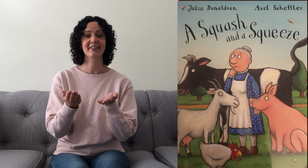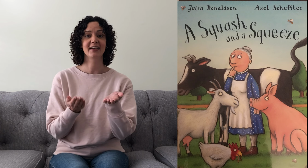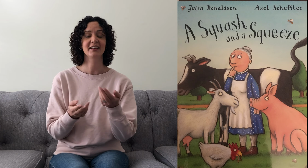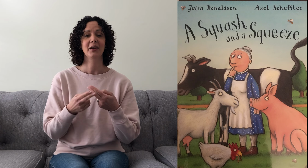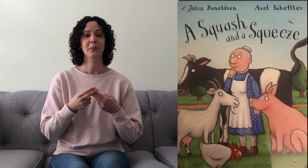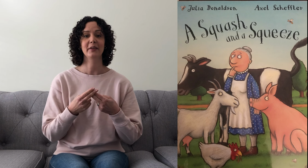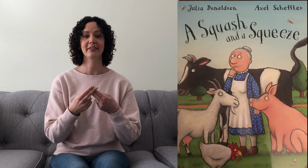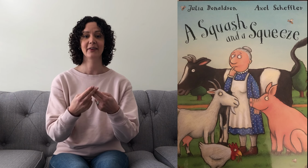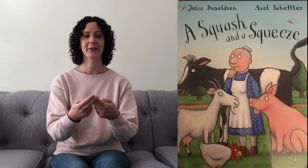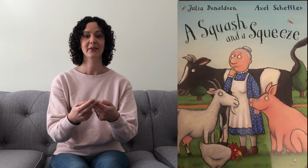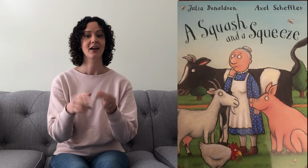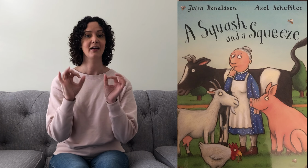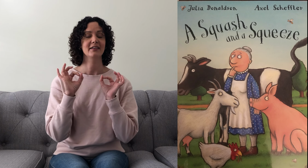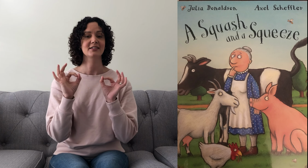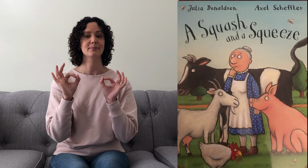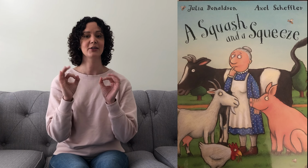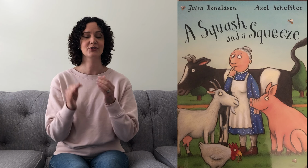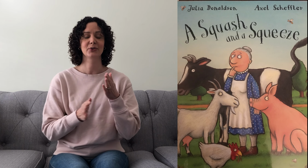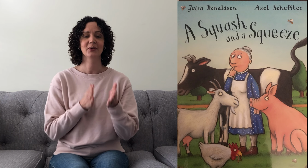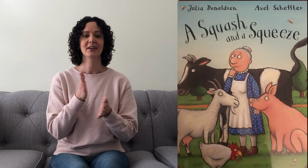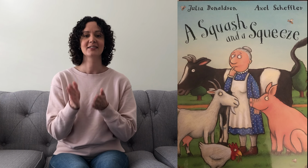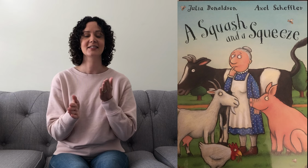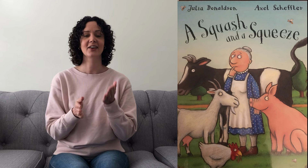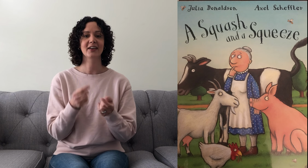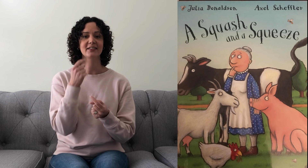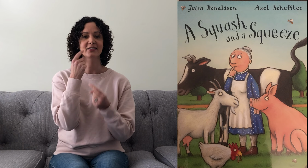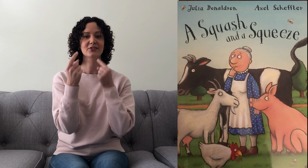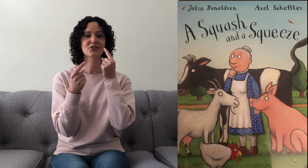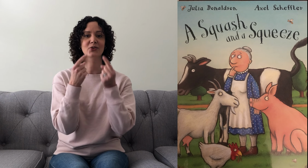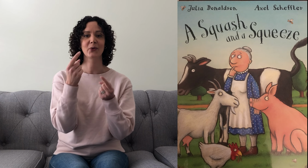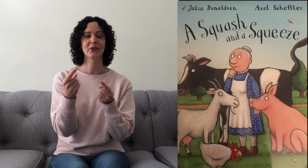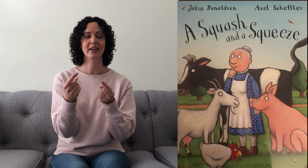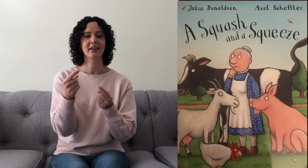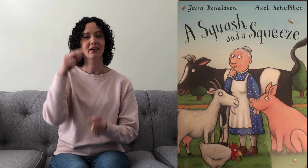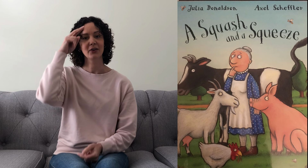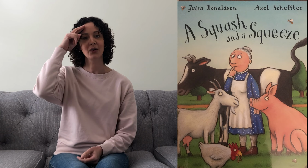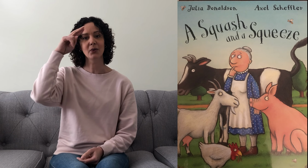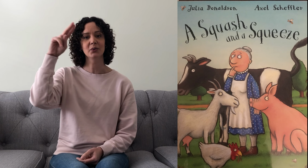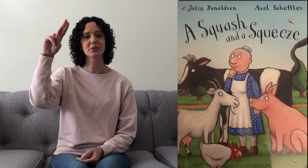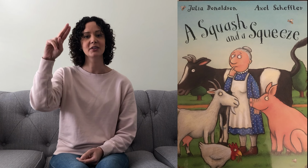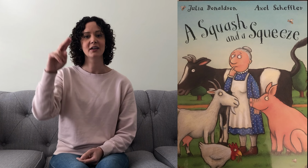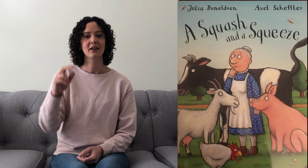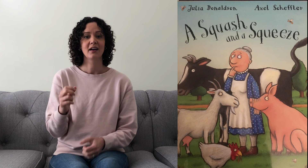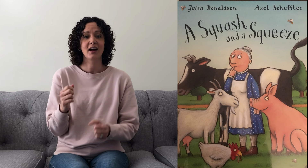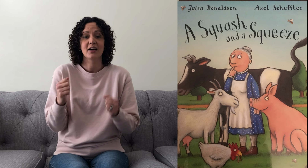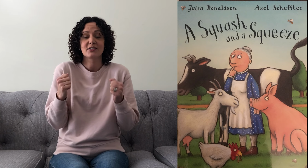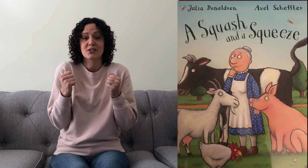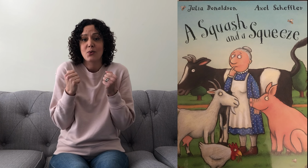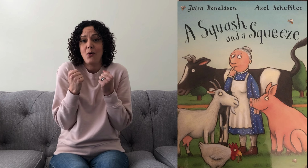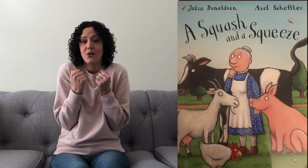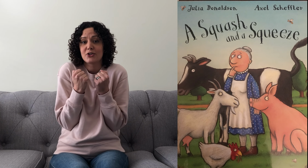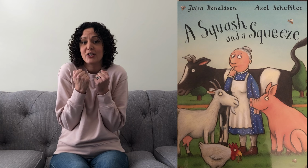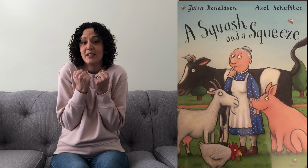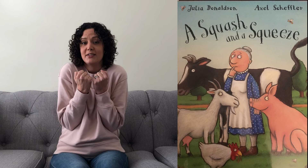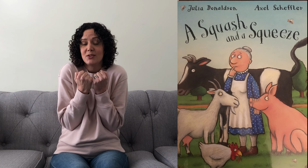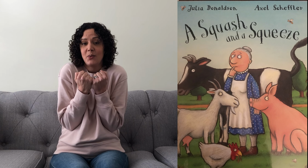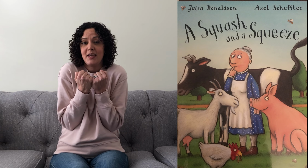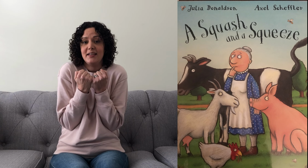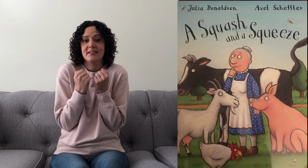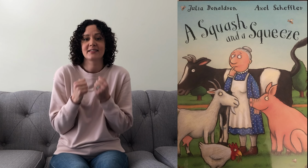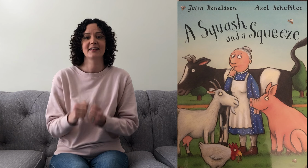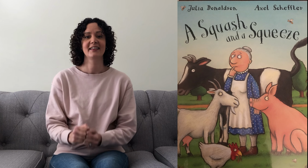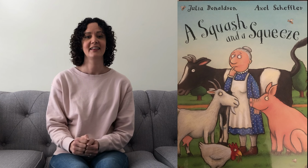be sharing with you a special signed story called A Squash and